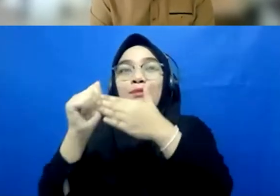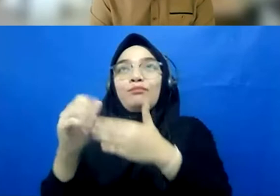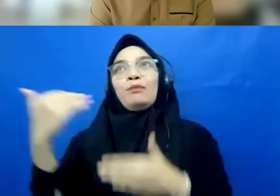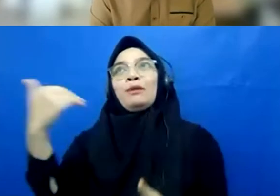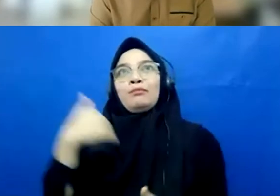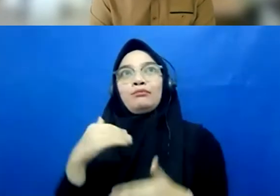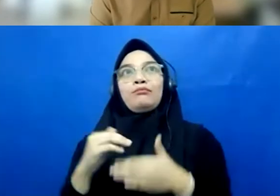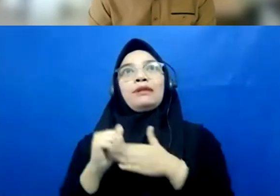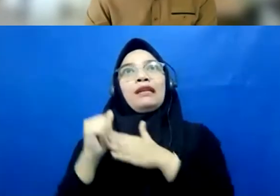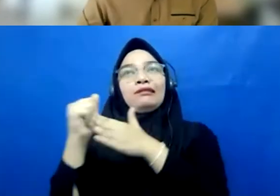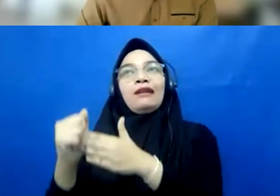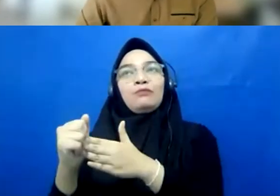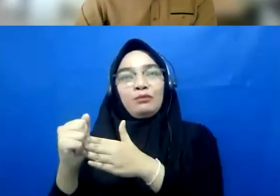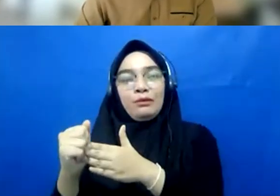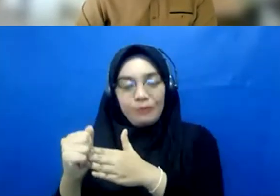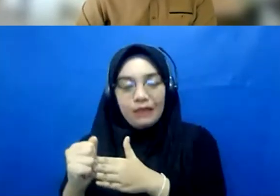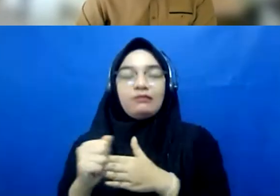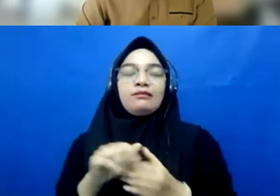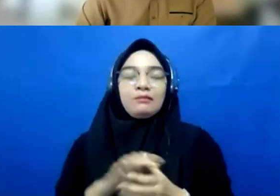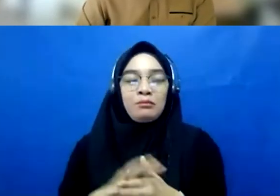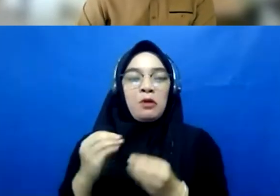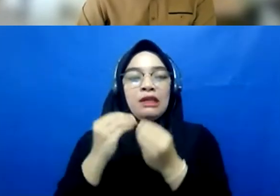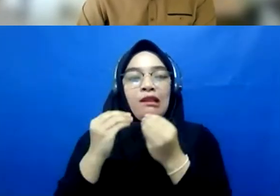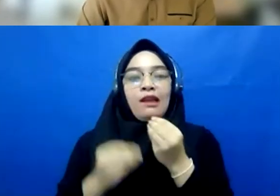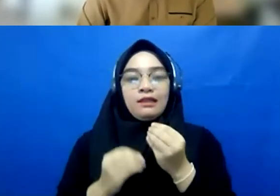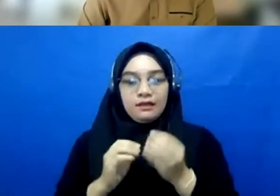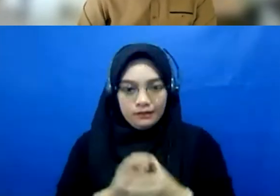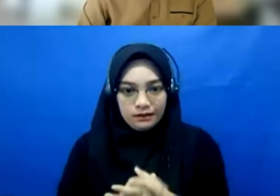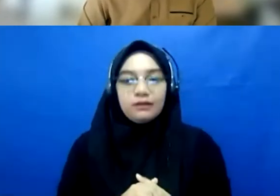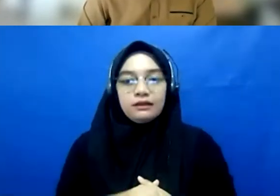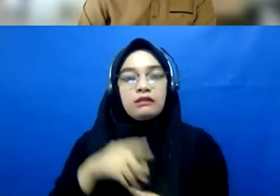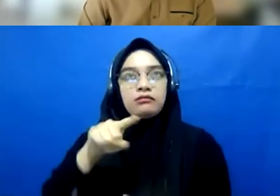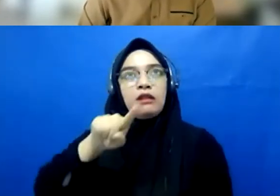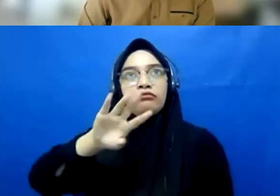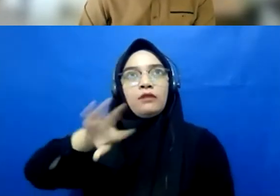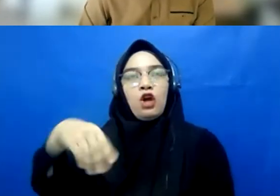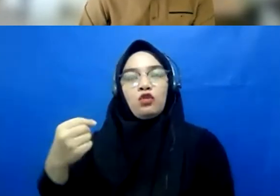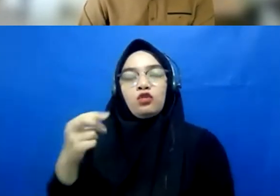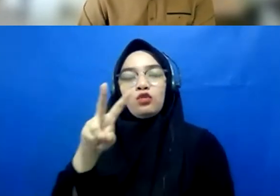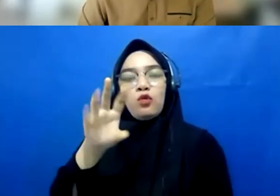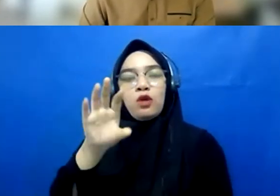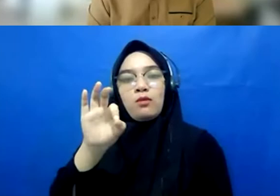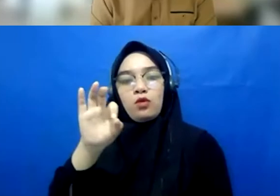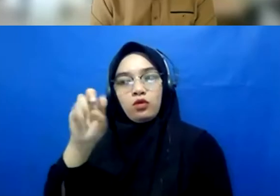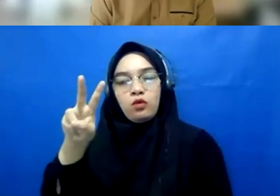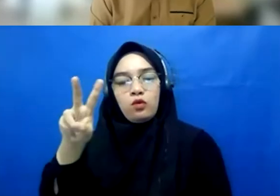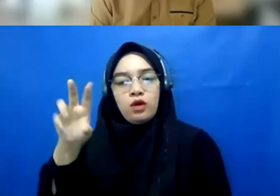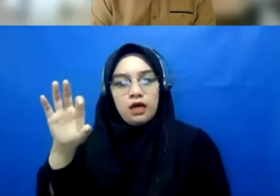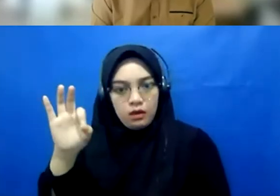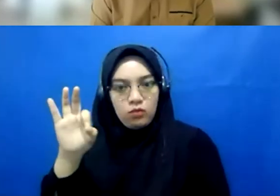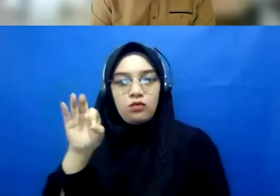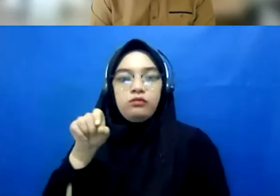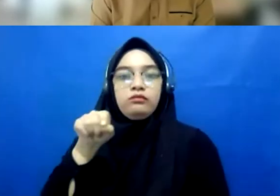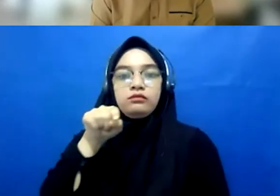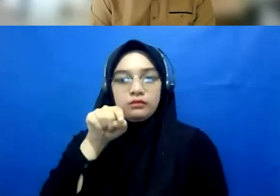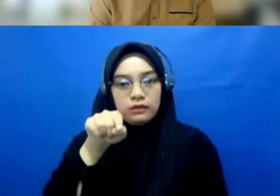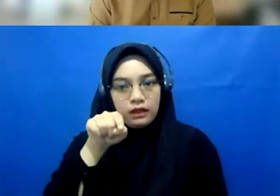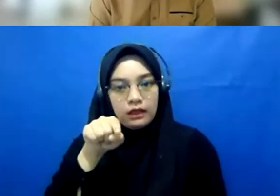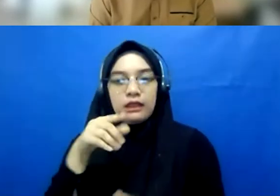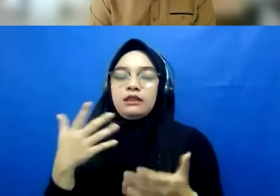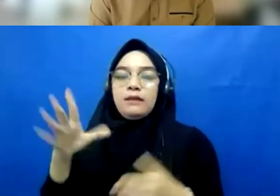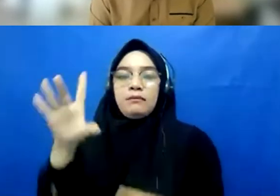arts. You know, in 2020, she was selected to join an online training organized by the